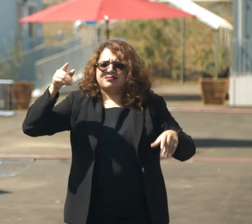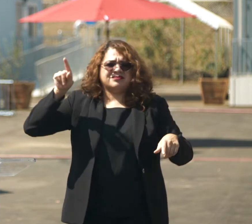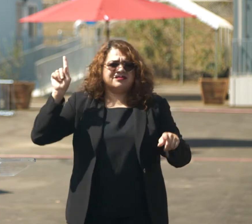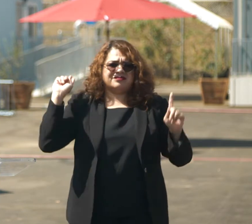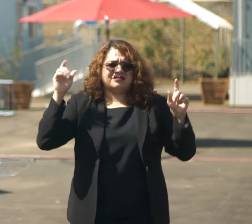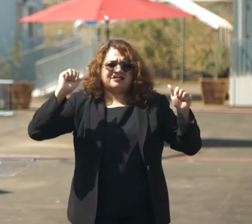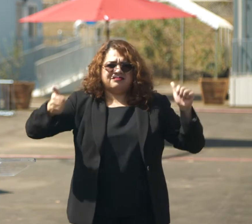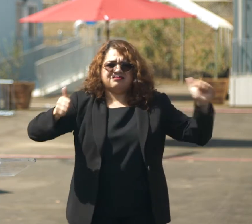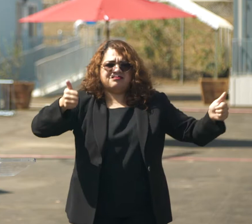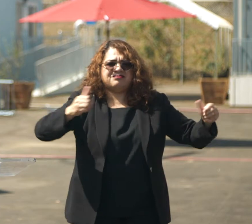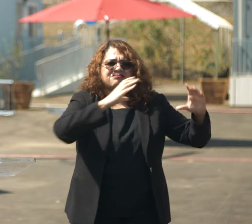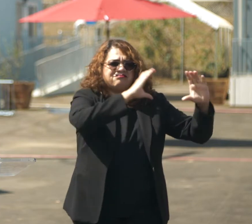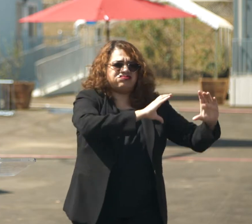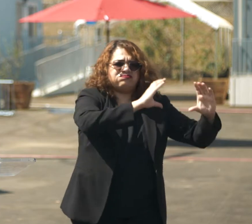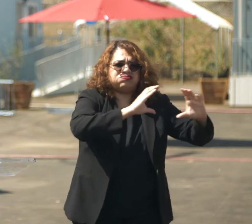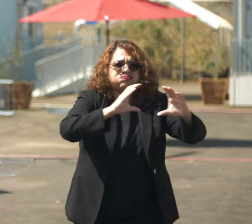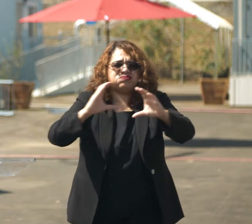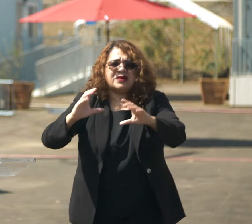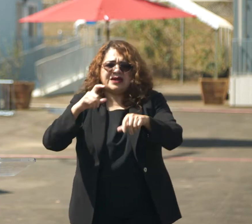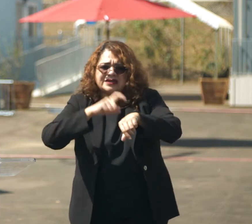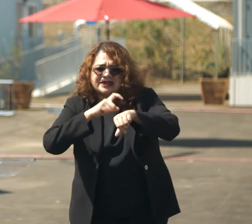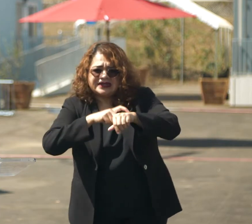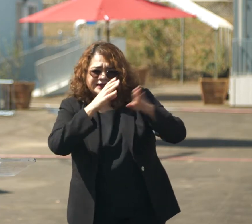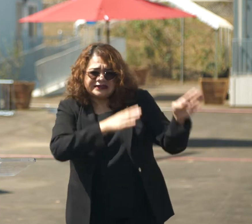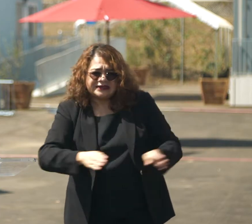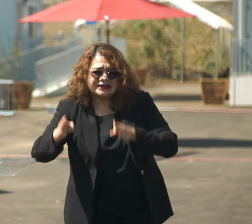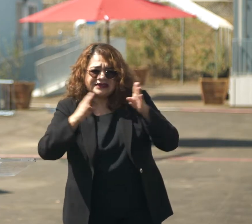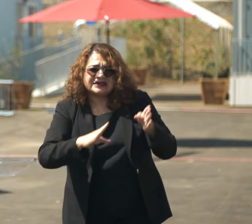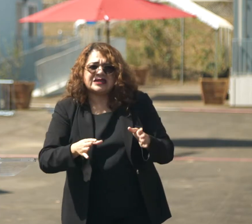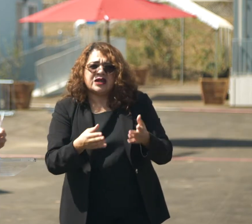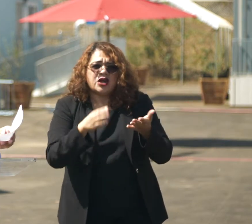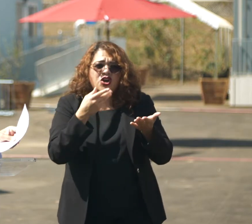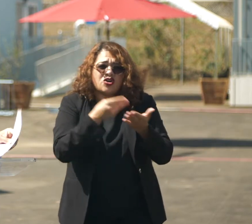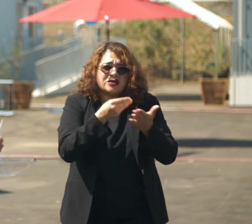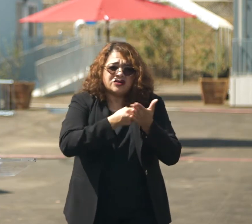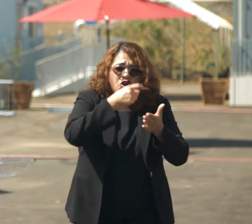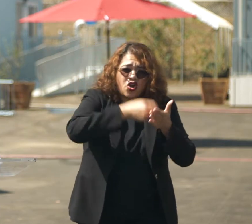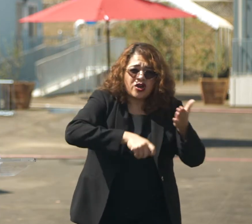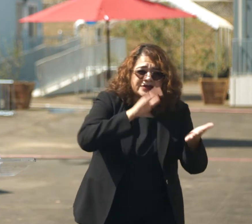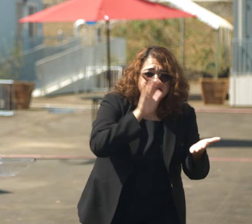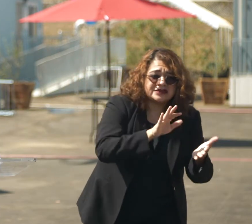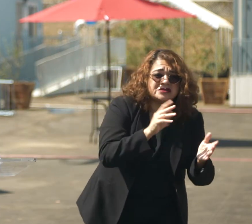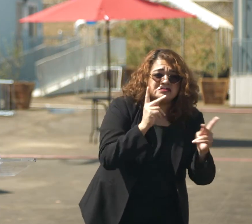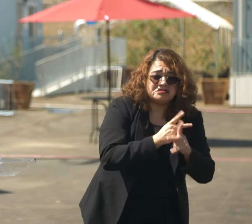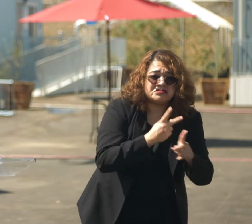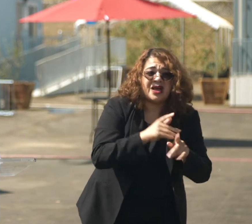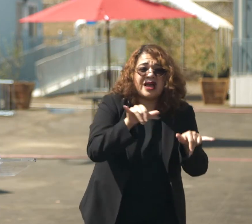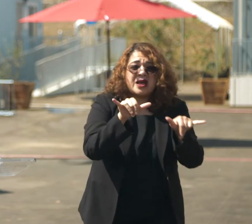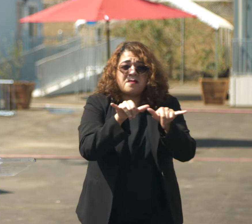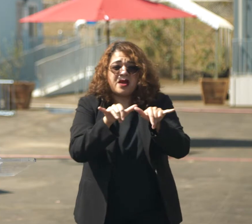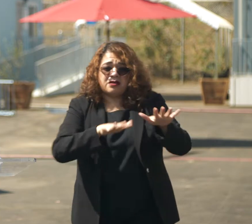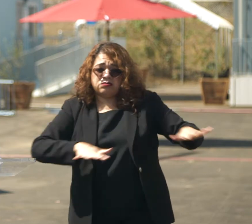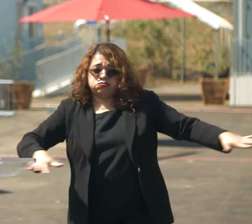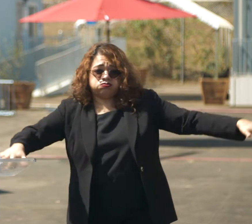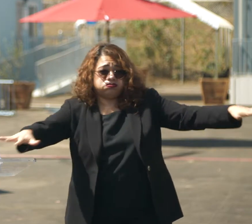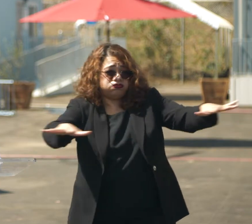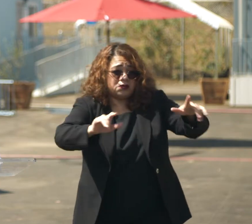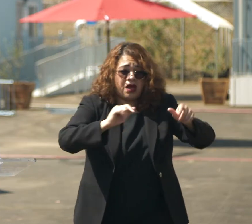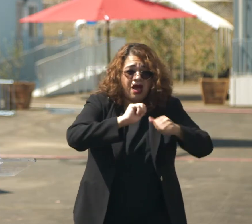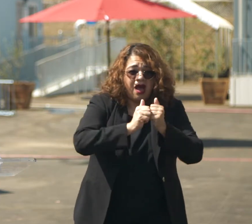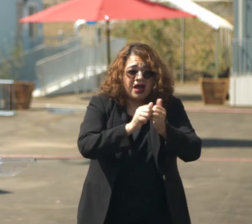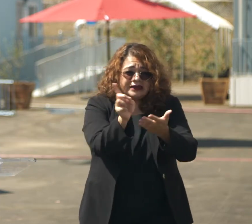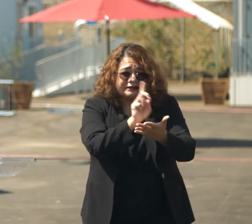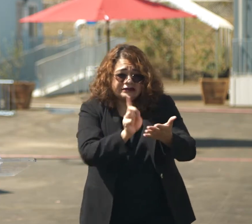based on timeliness of installation, cost effectiveness, and flexibility in site layout. The use of these modular buildings